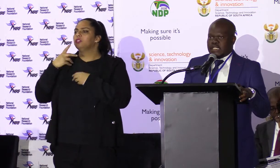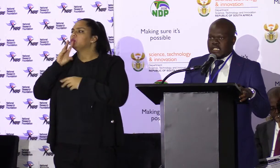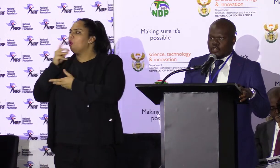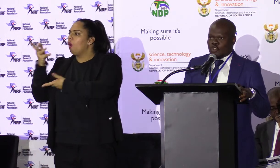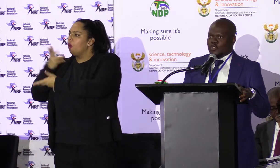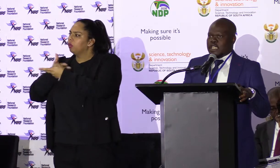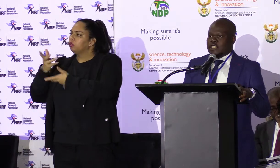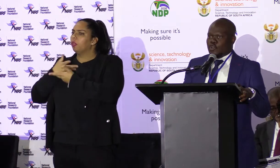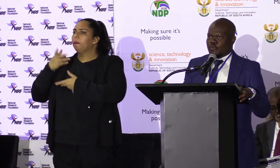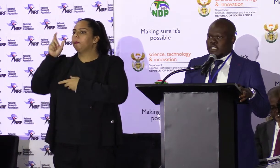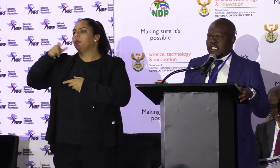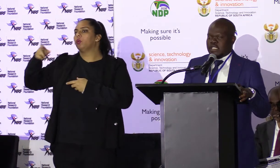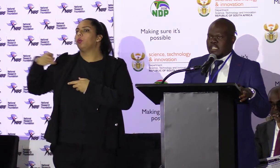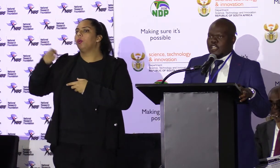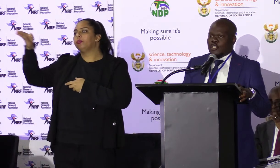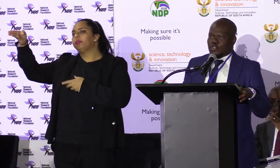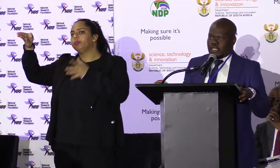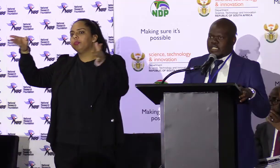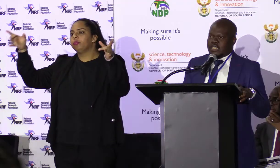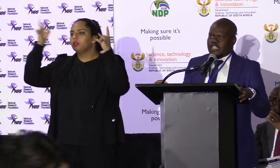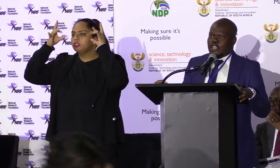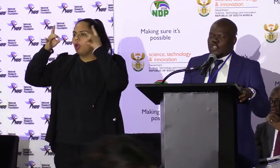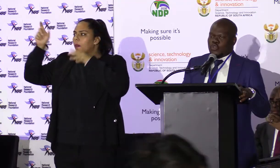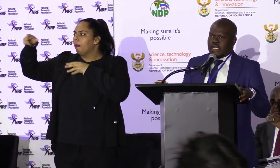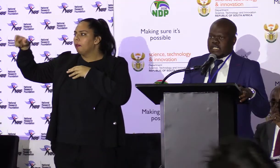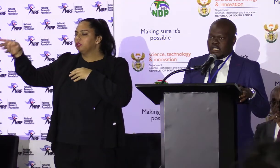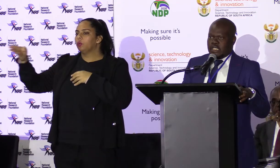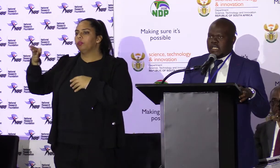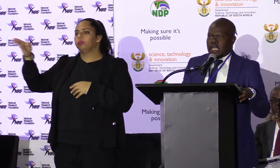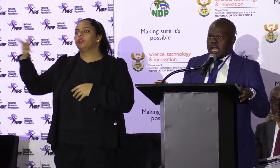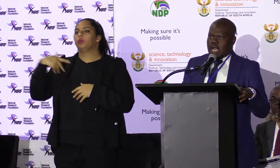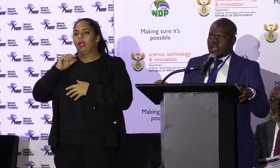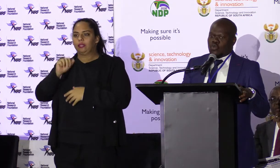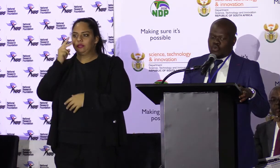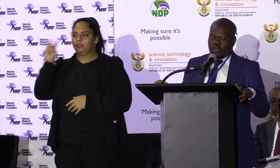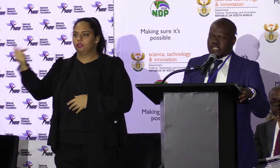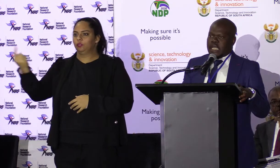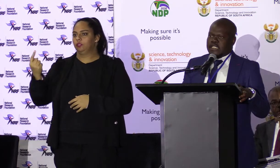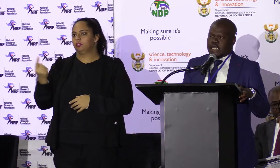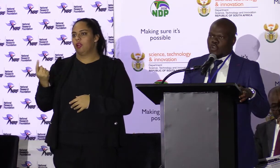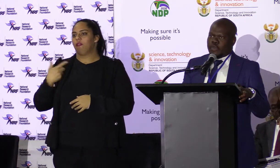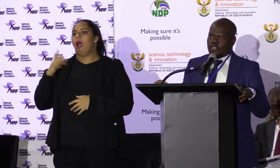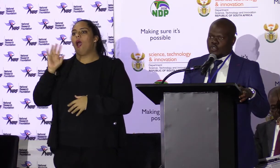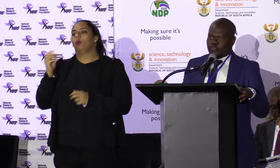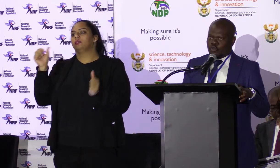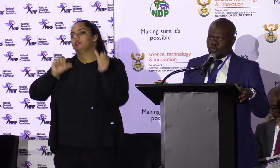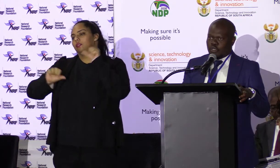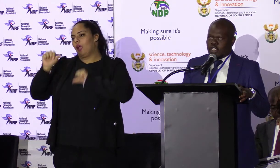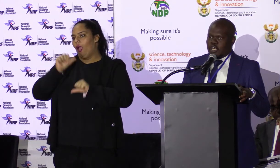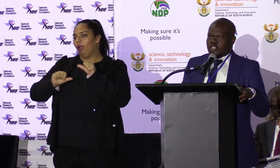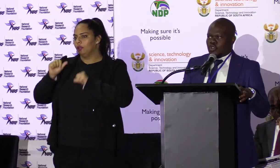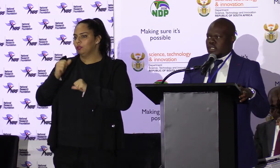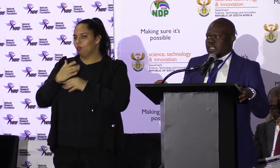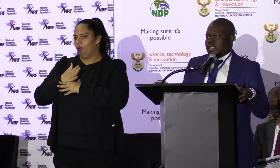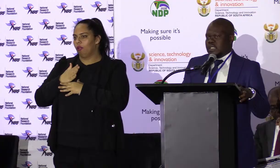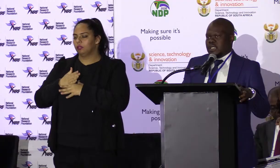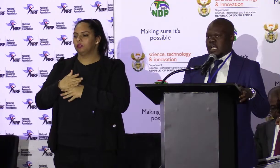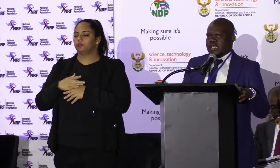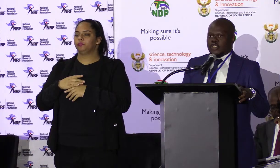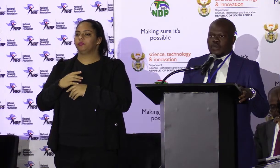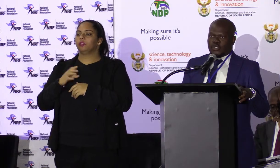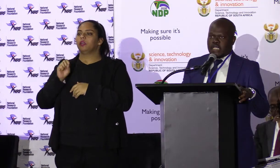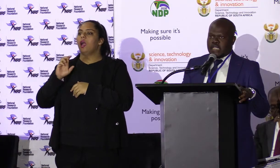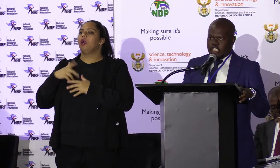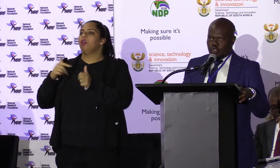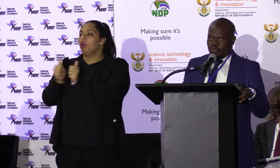talk to the scientists, to talk to the astronomers, so that you can see how science can open doors for you. So